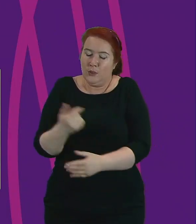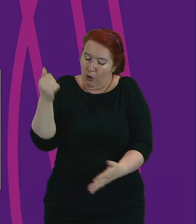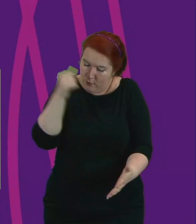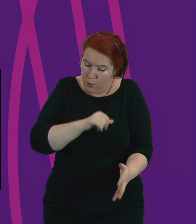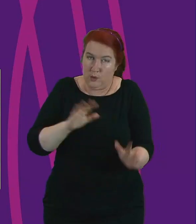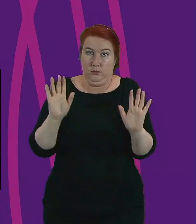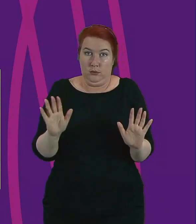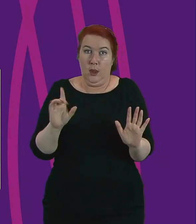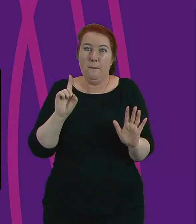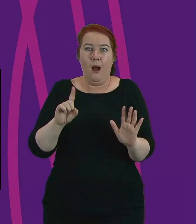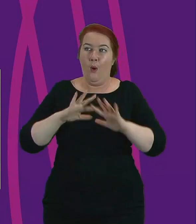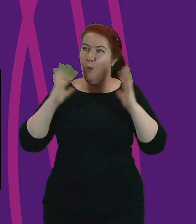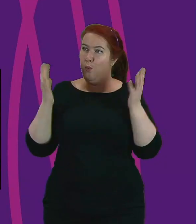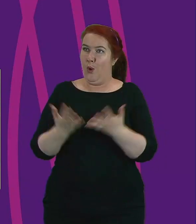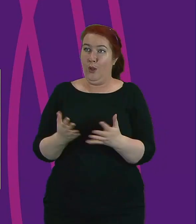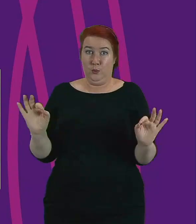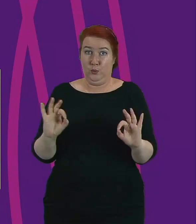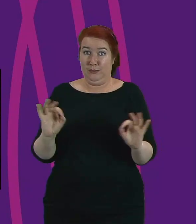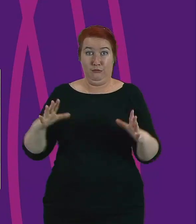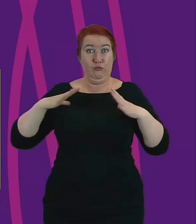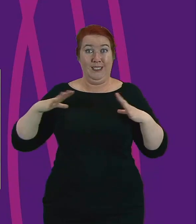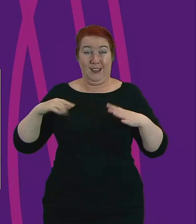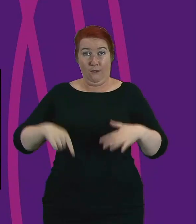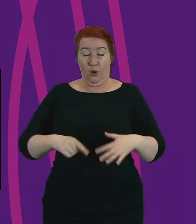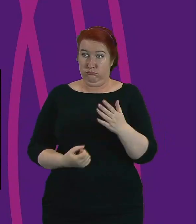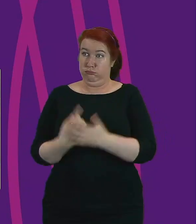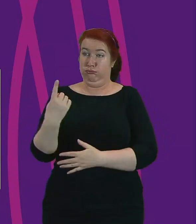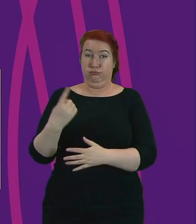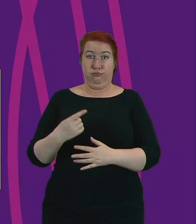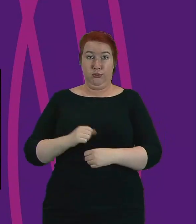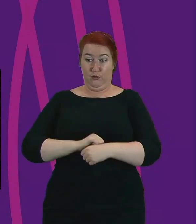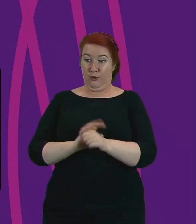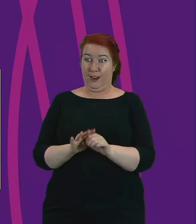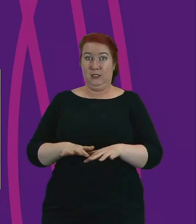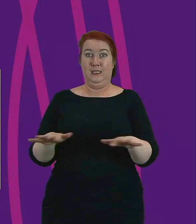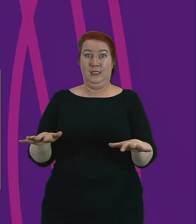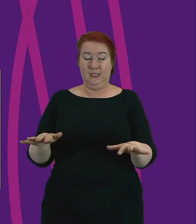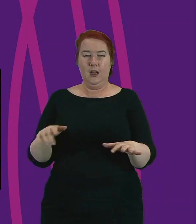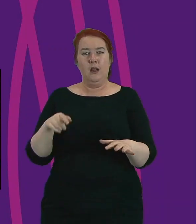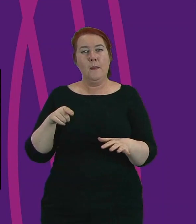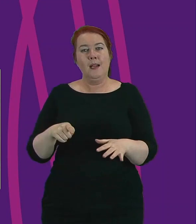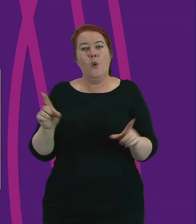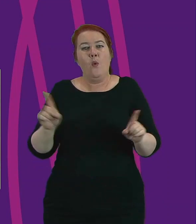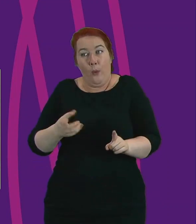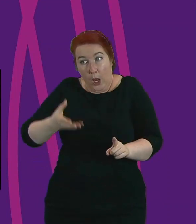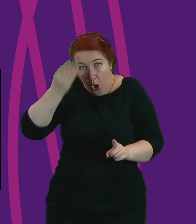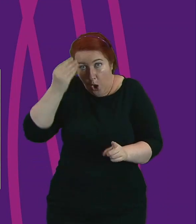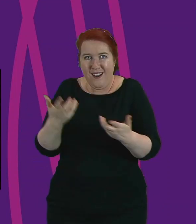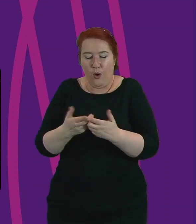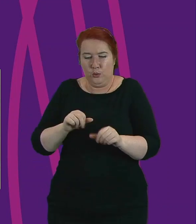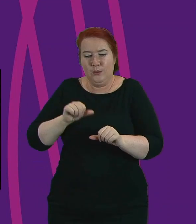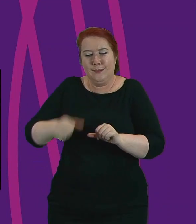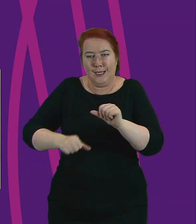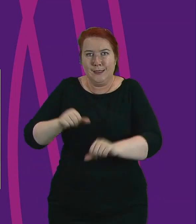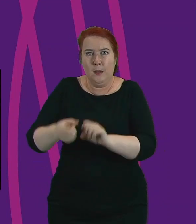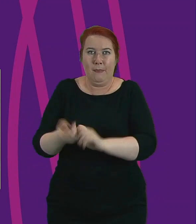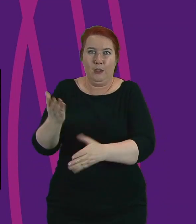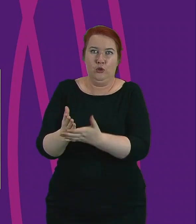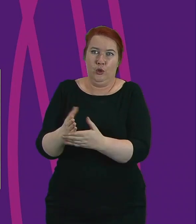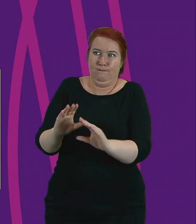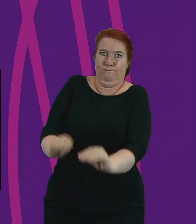set up for this crisis. To me, it's the lessons we learn from this crisis and the steps we take to prevent the next one that we should be judged